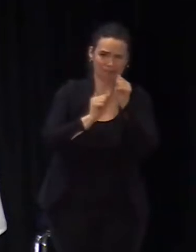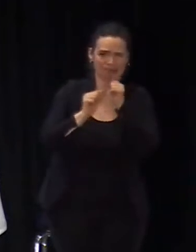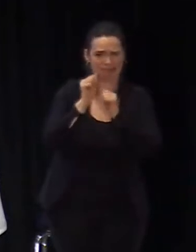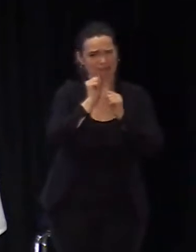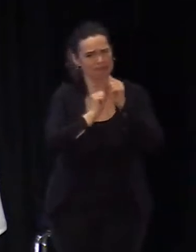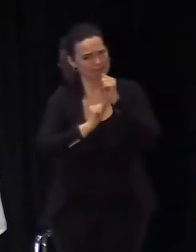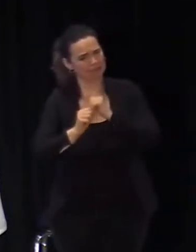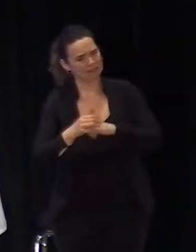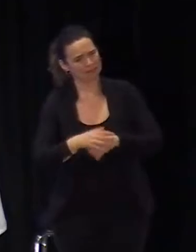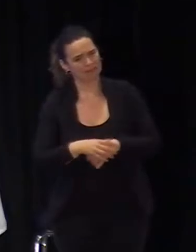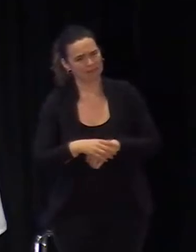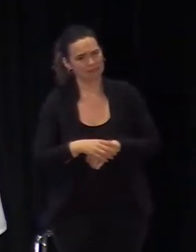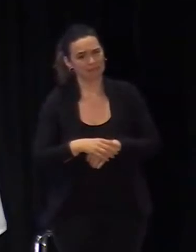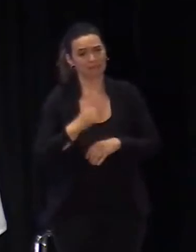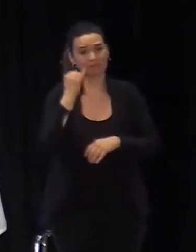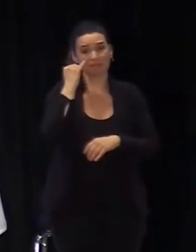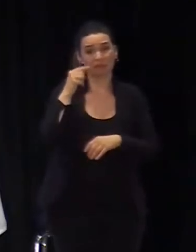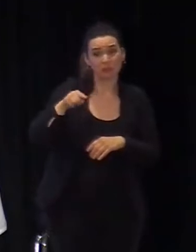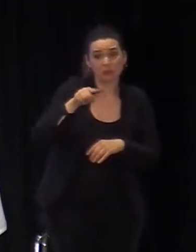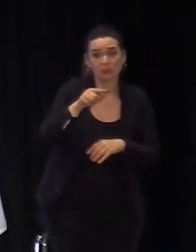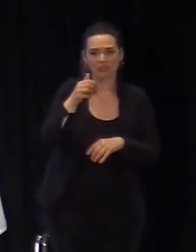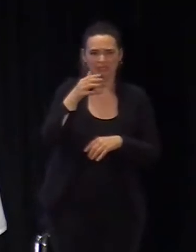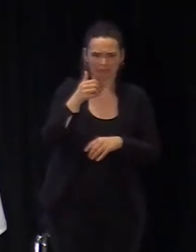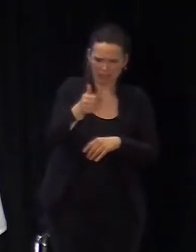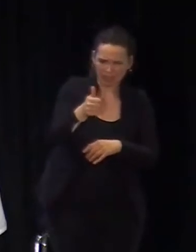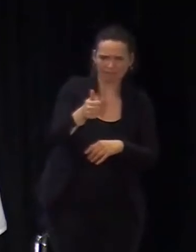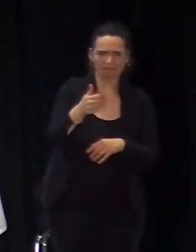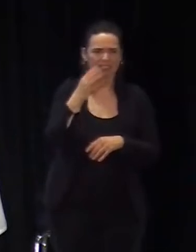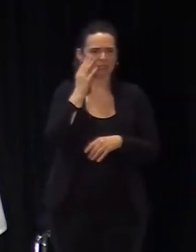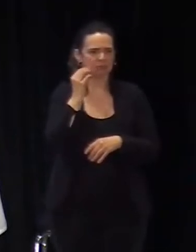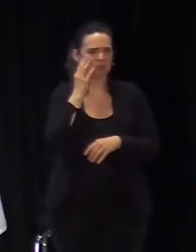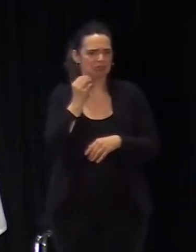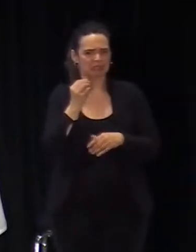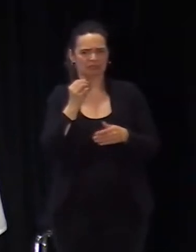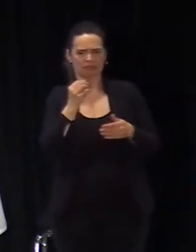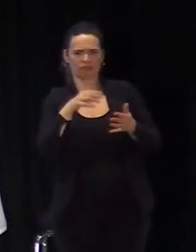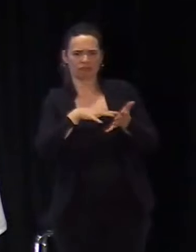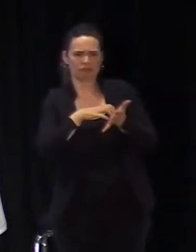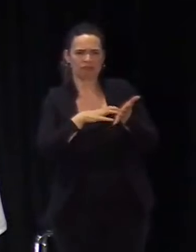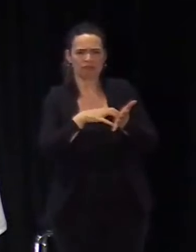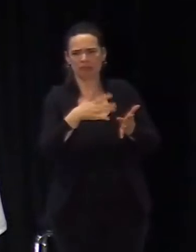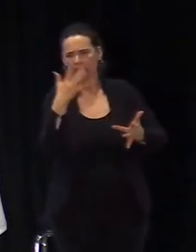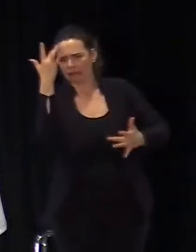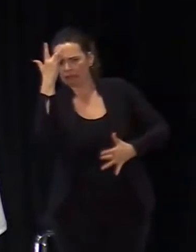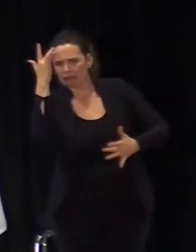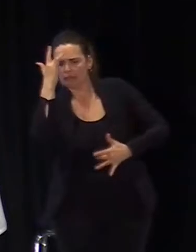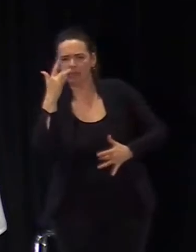you're eligible next Tuesday, our clinics probably won't be till Thursday or Friday,